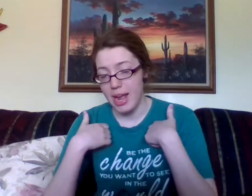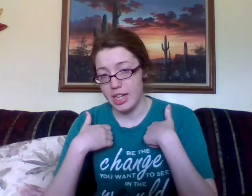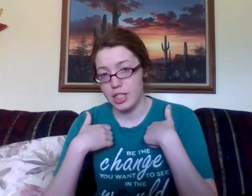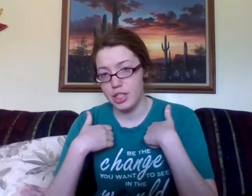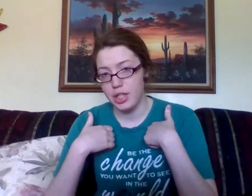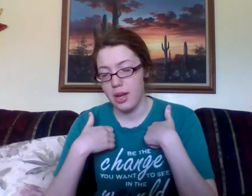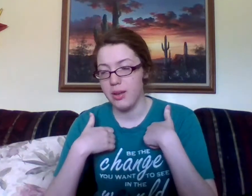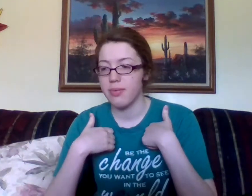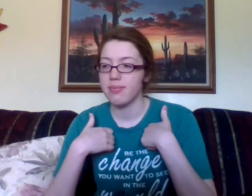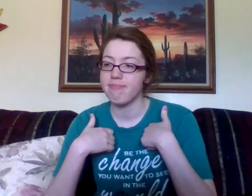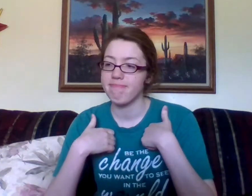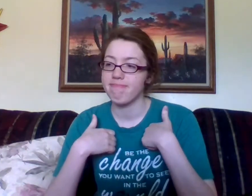spent